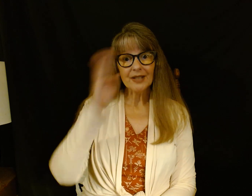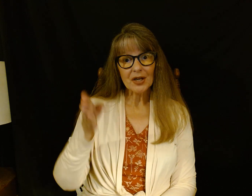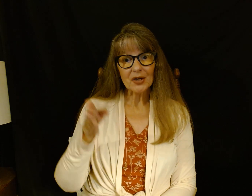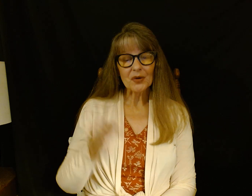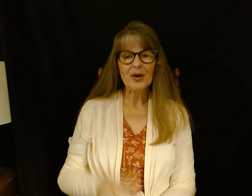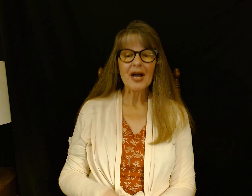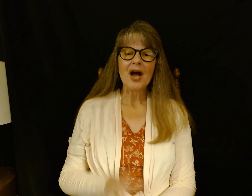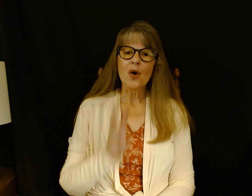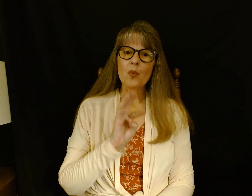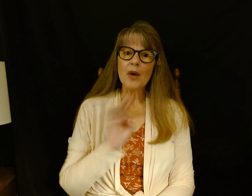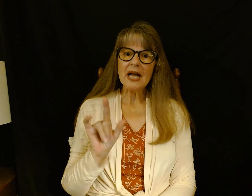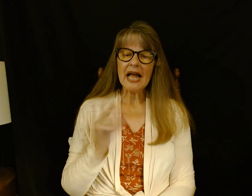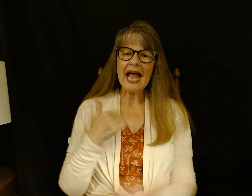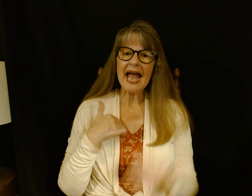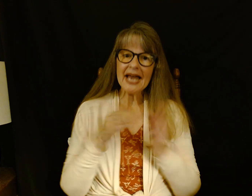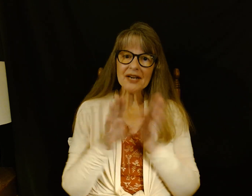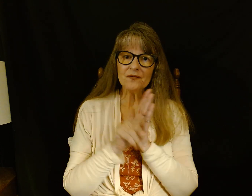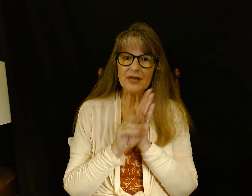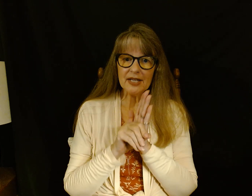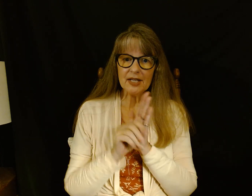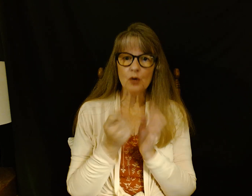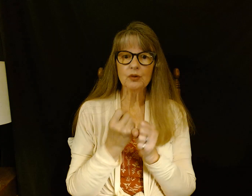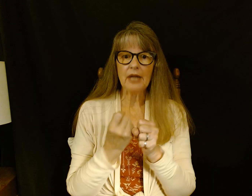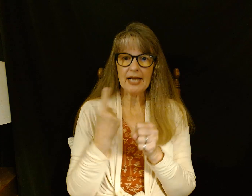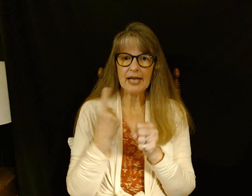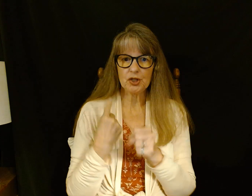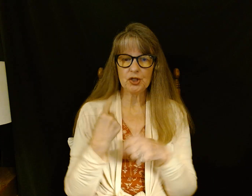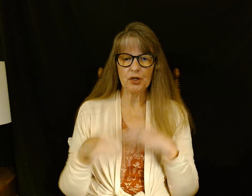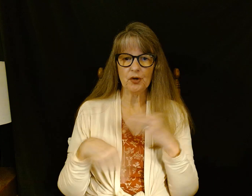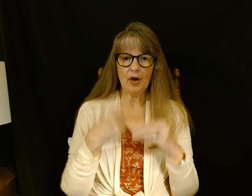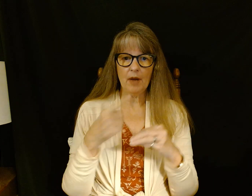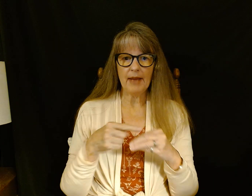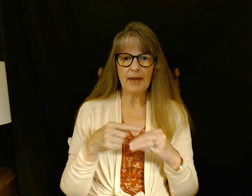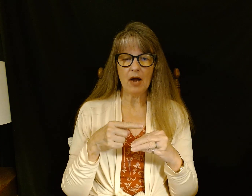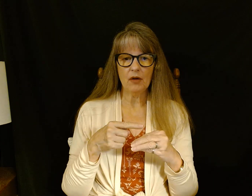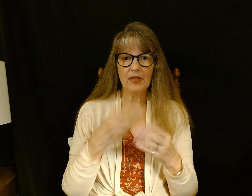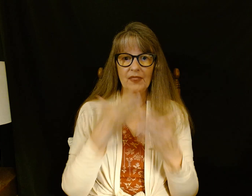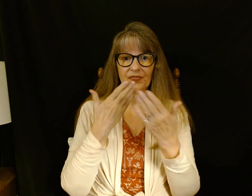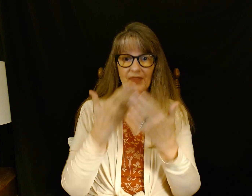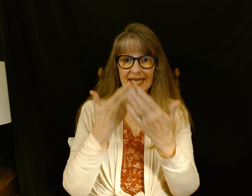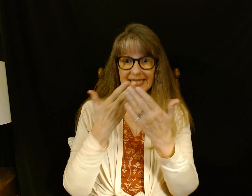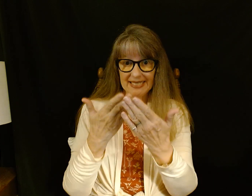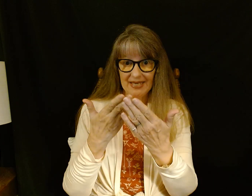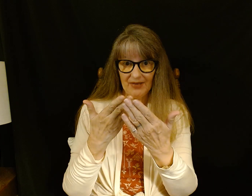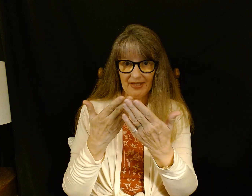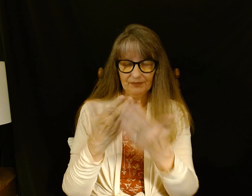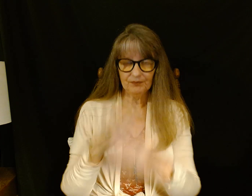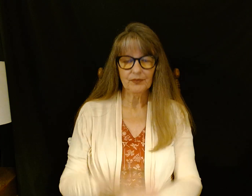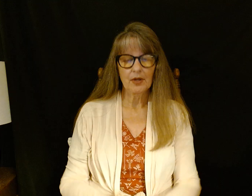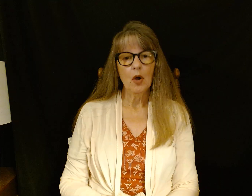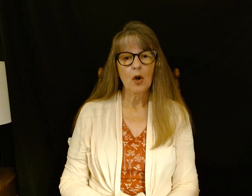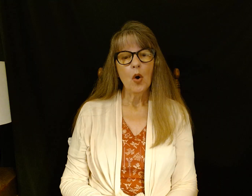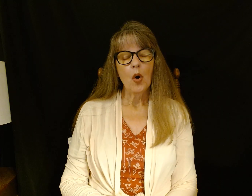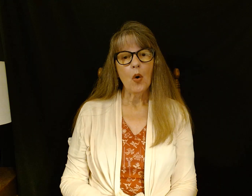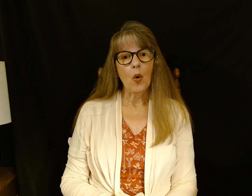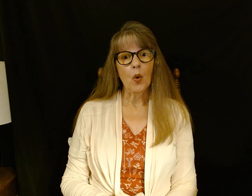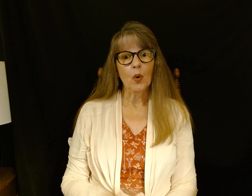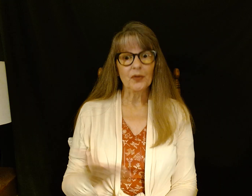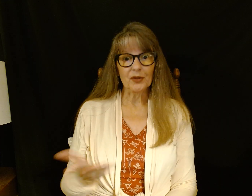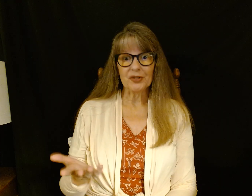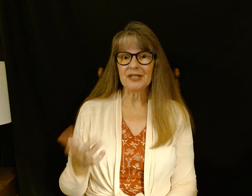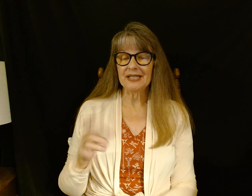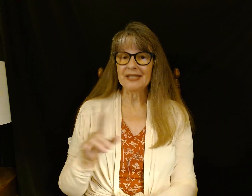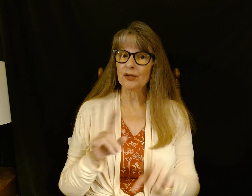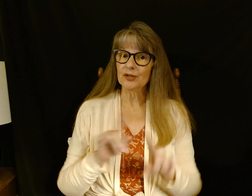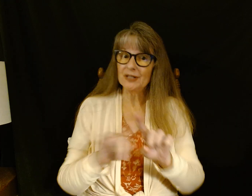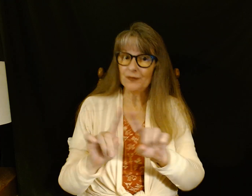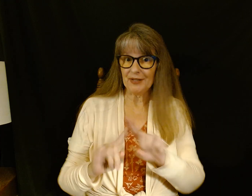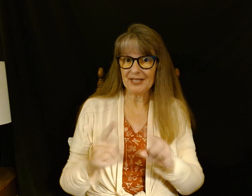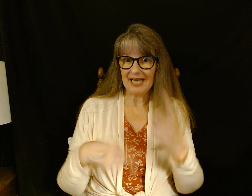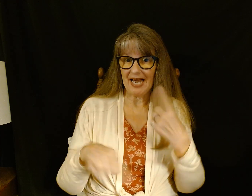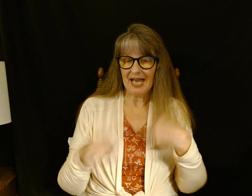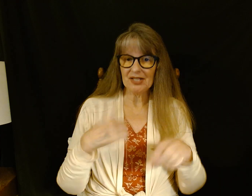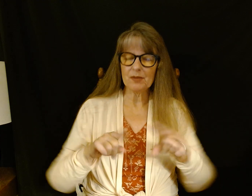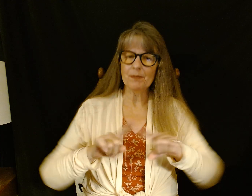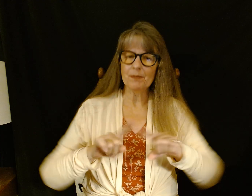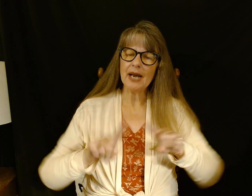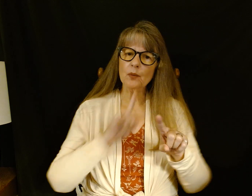Hello. Well, I had a video last year about Thanksgiving, or there's different signs, but I really